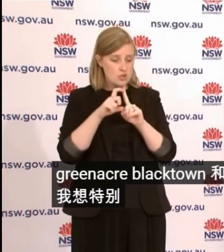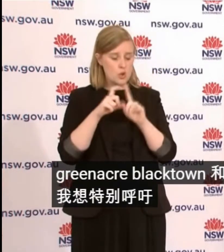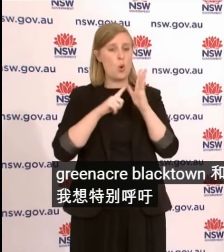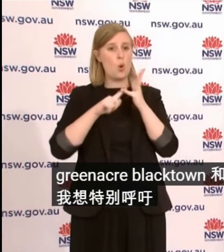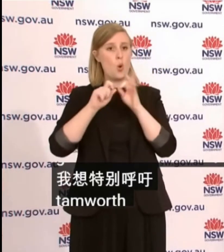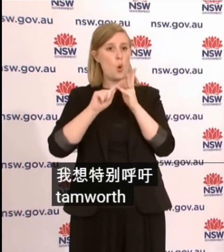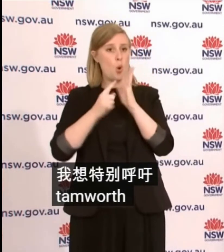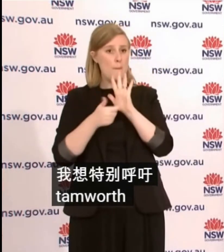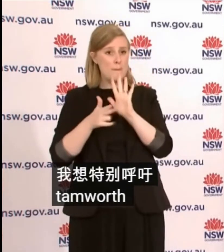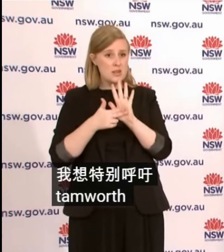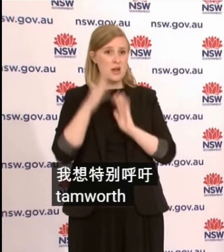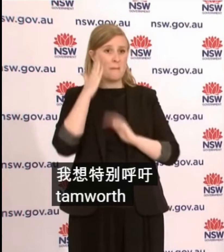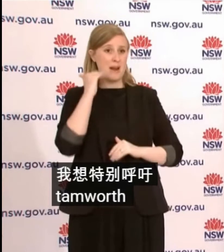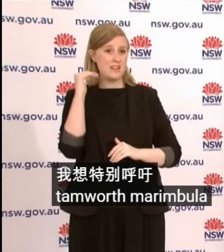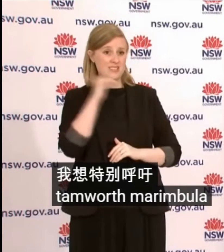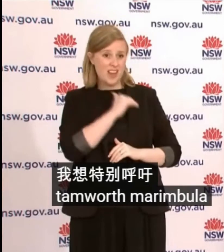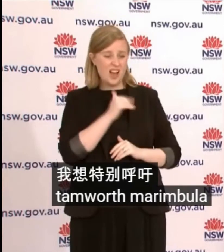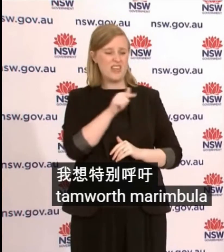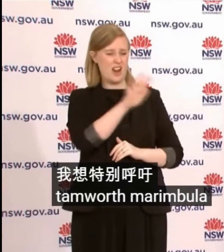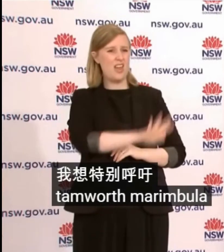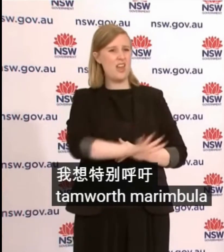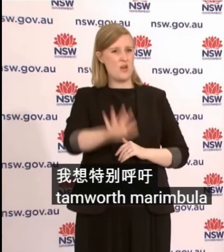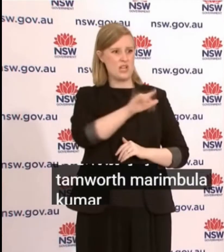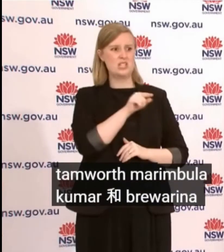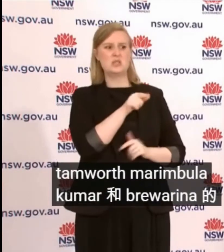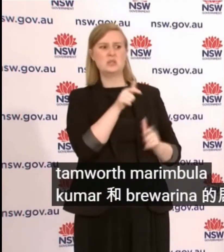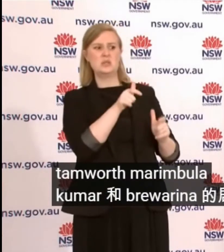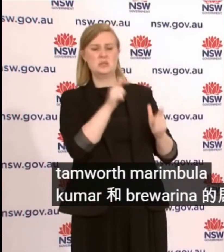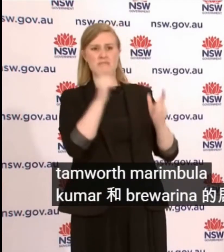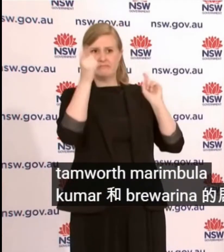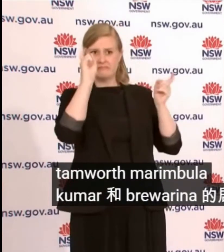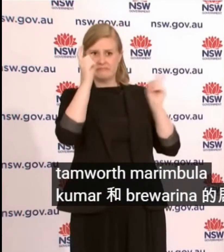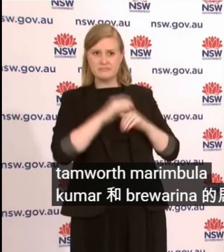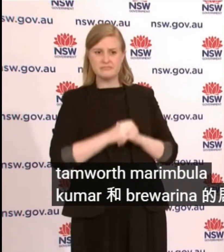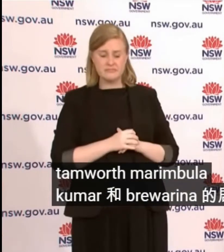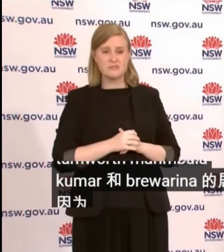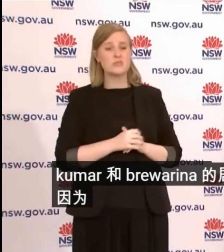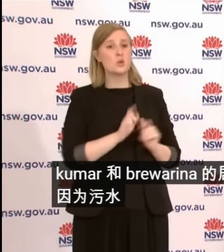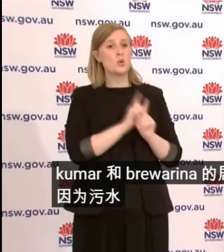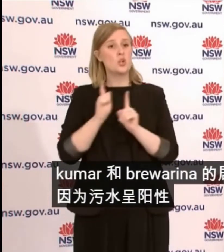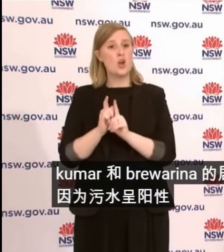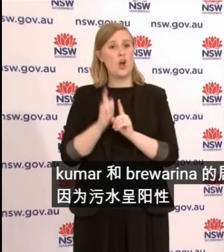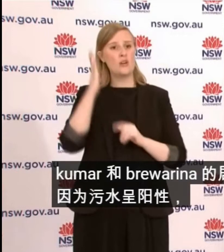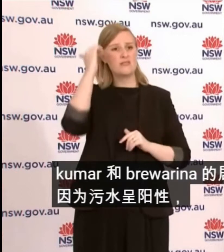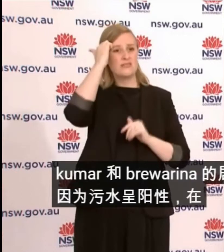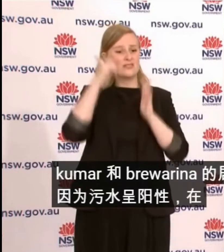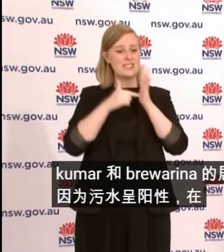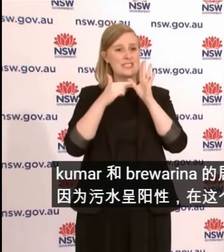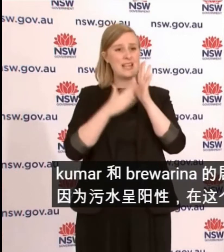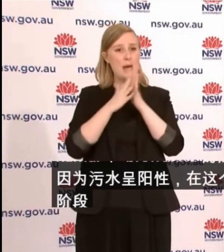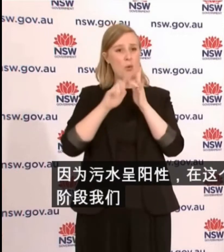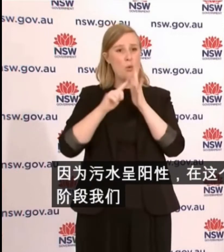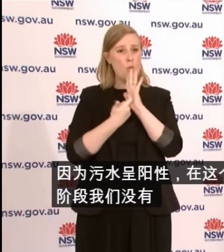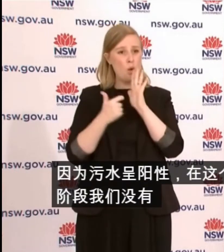out to residents of Tamworth, Merimbula, Cooma and Brewarrina, as the sewerage is positive and